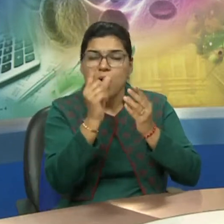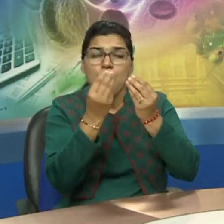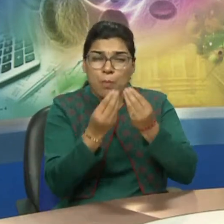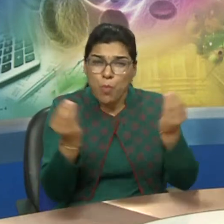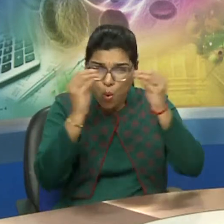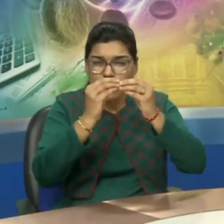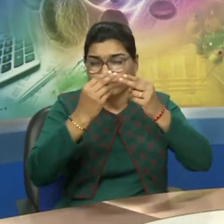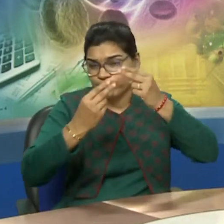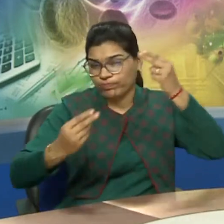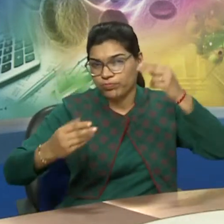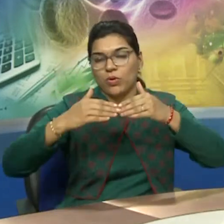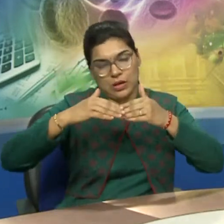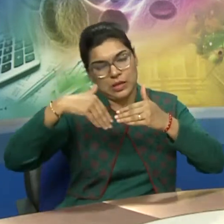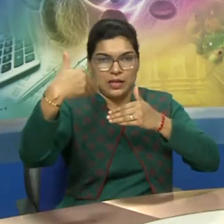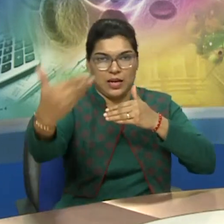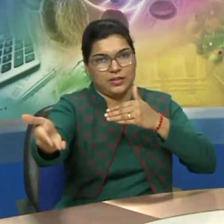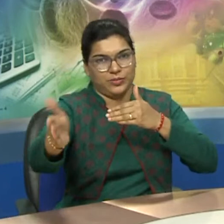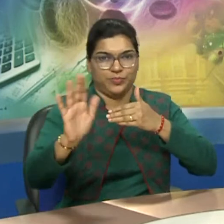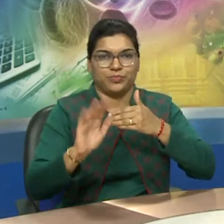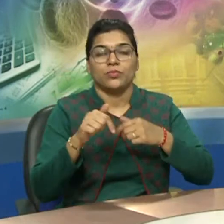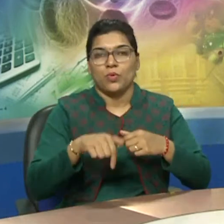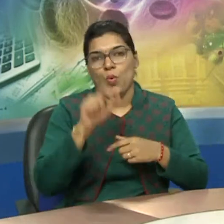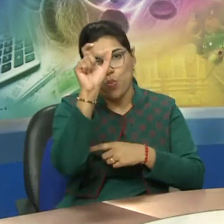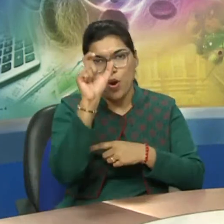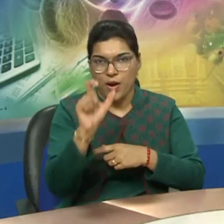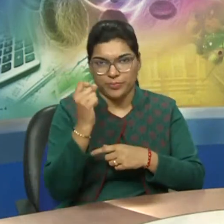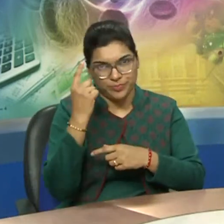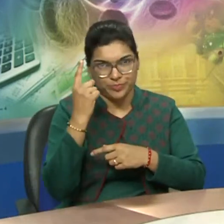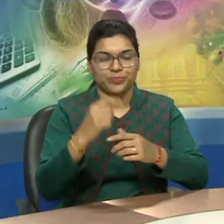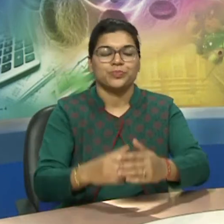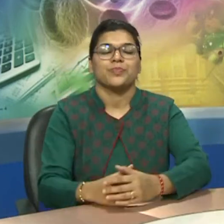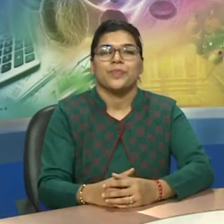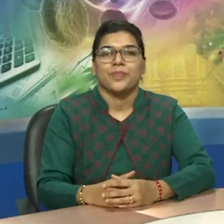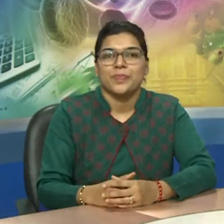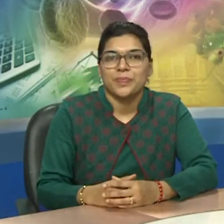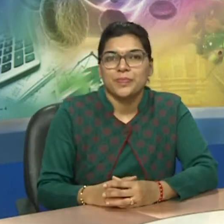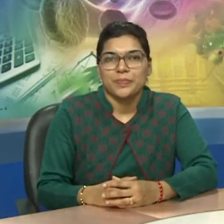and incorrect things, we use the word ethics in together.